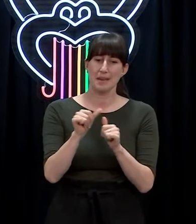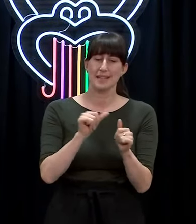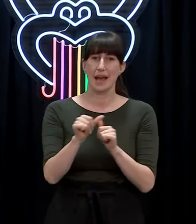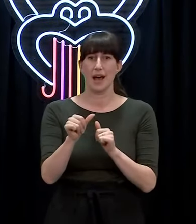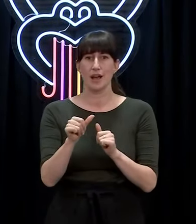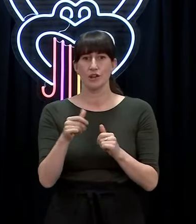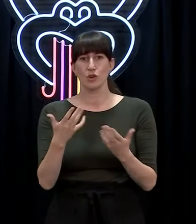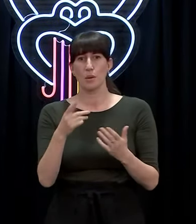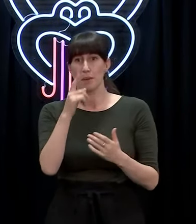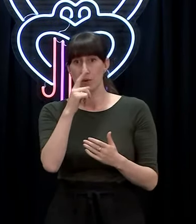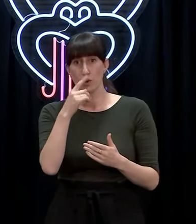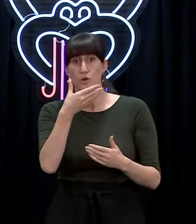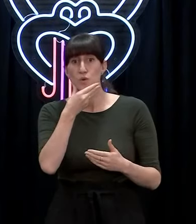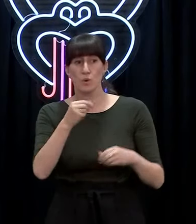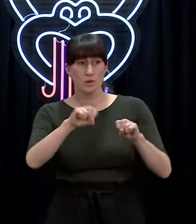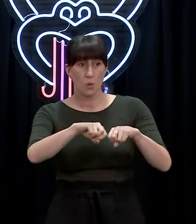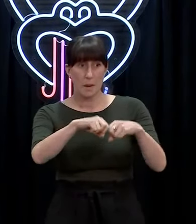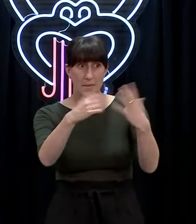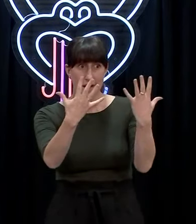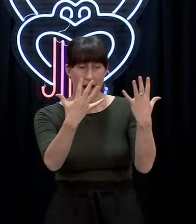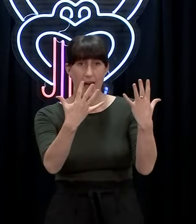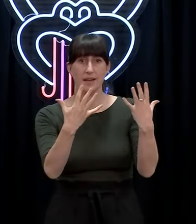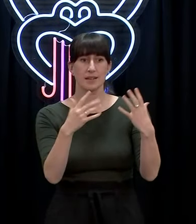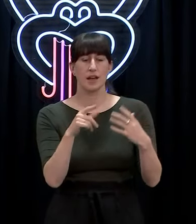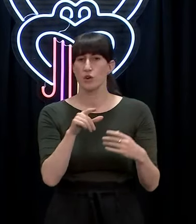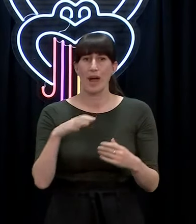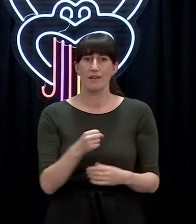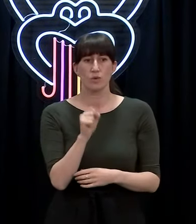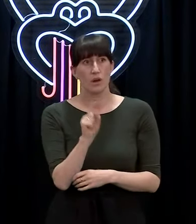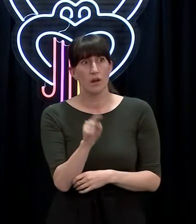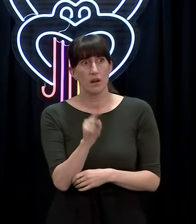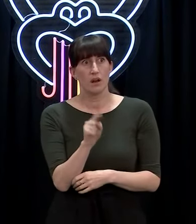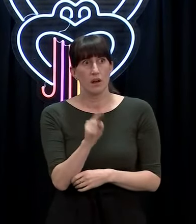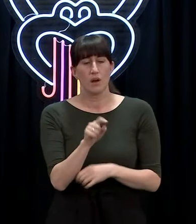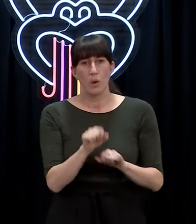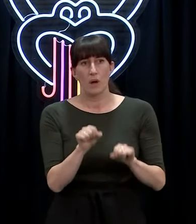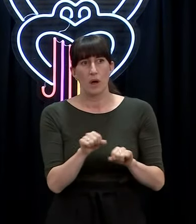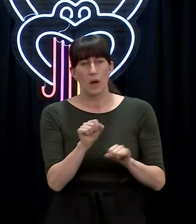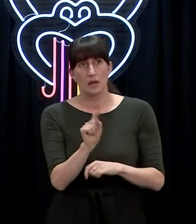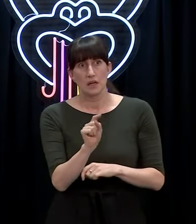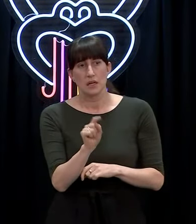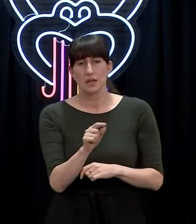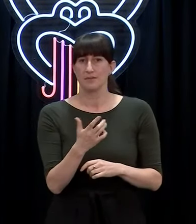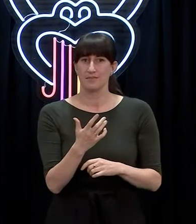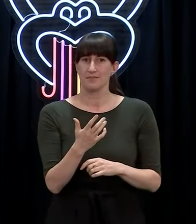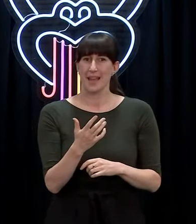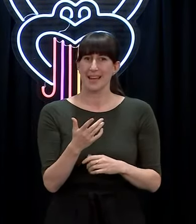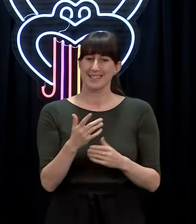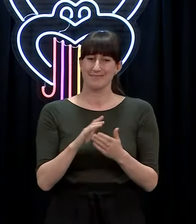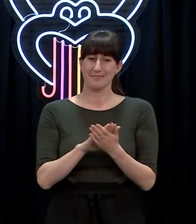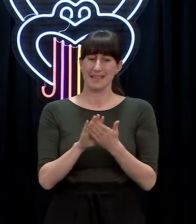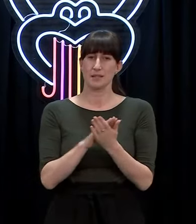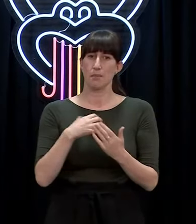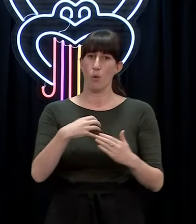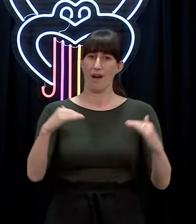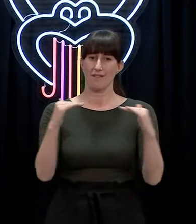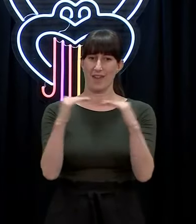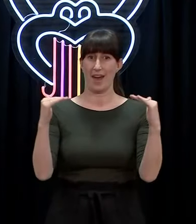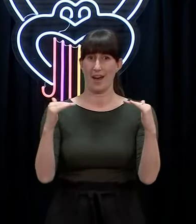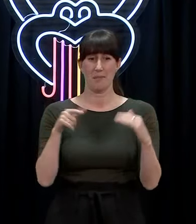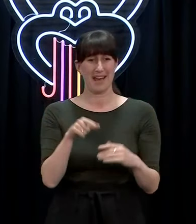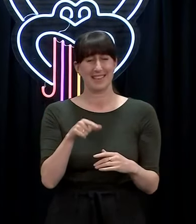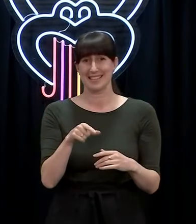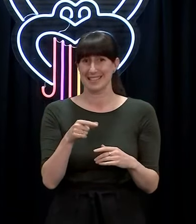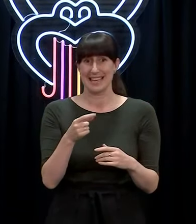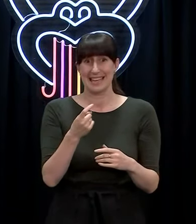MIAS, and to level the playing field. But I do want to stress again, it isn't a silver bullet, and we are fully expecting that there